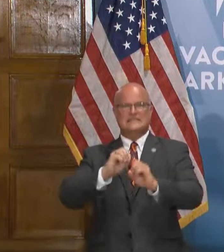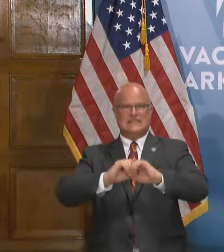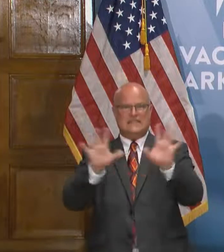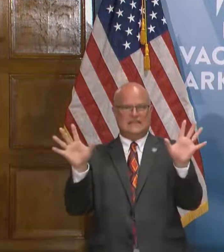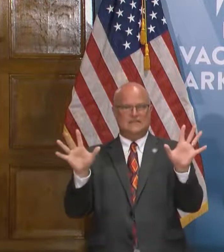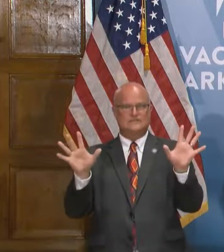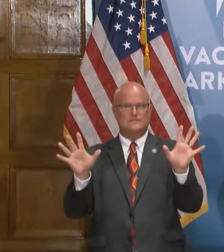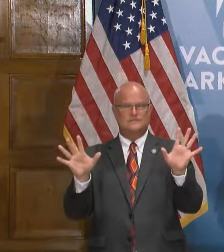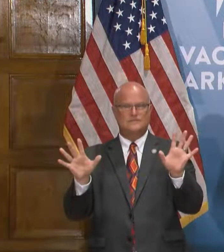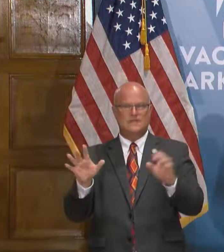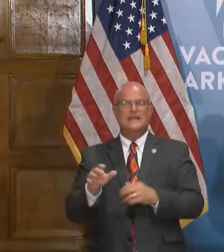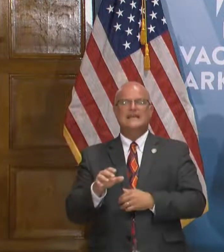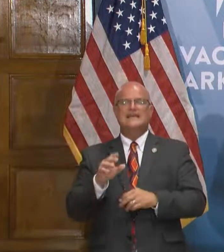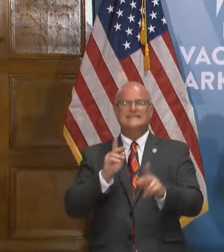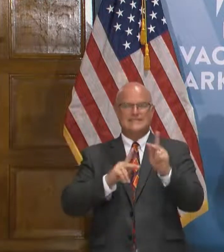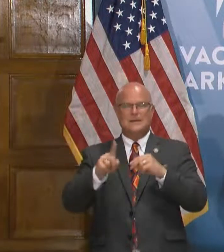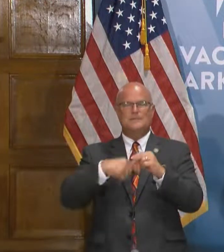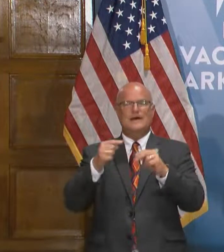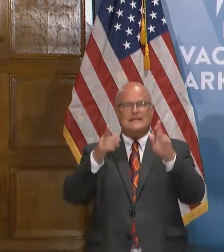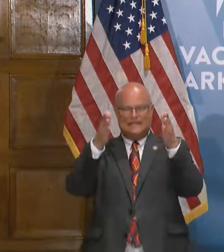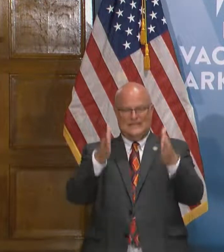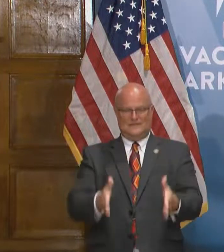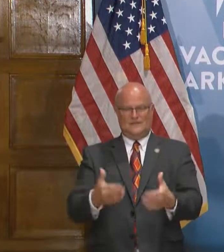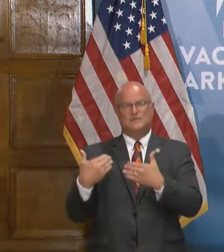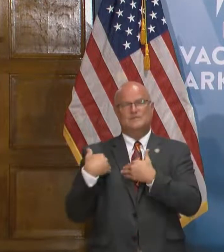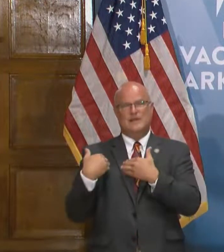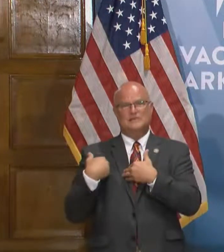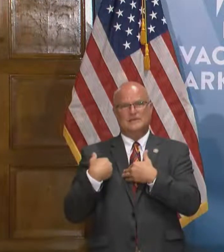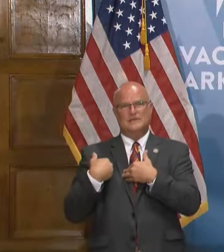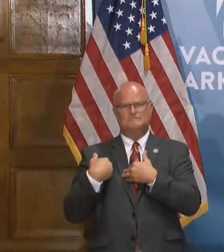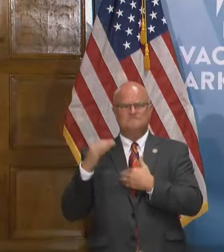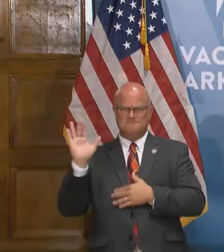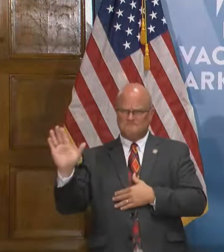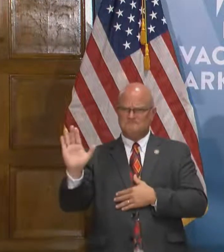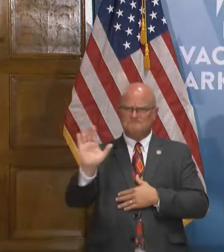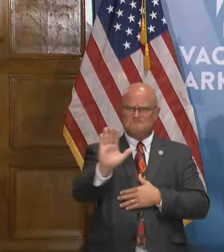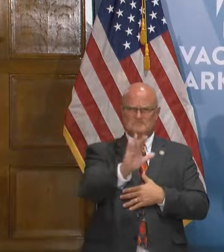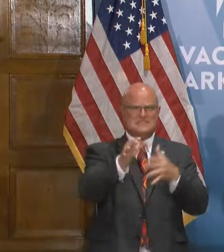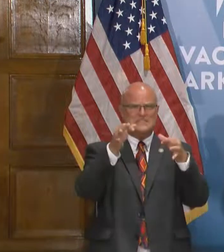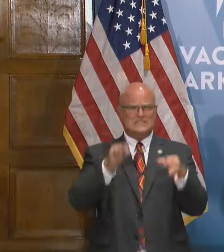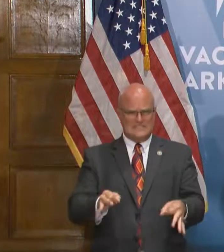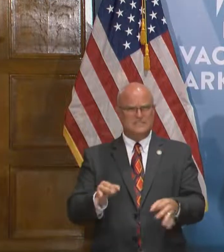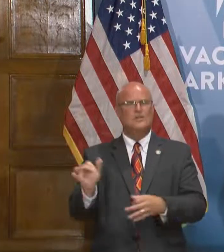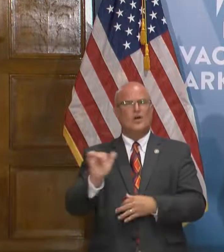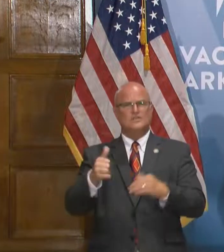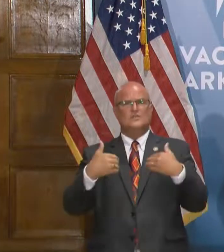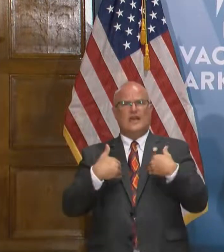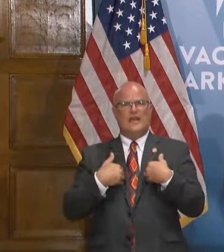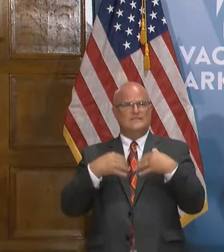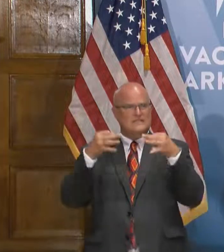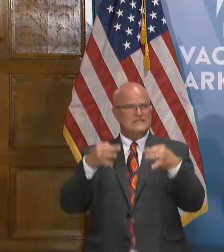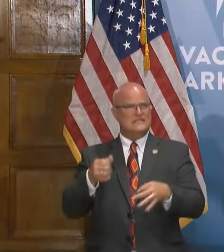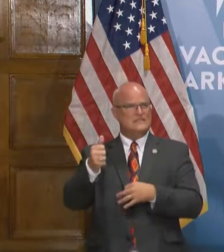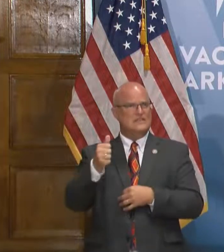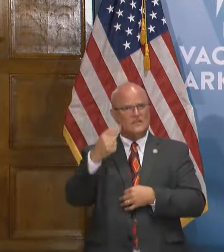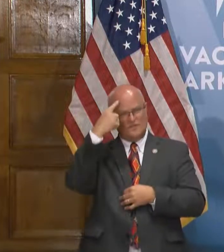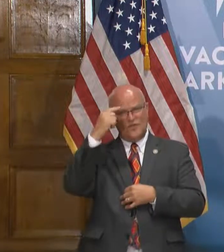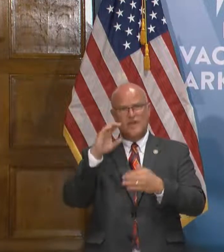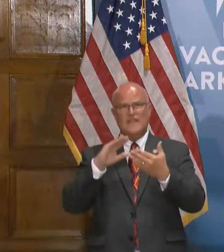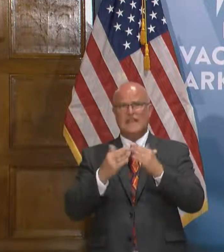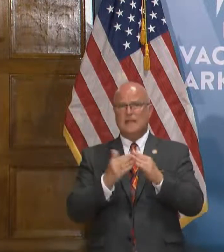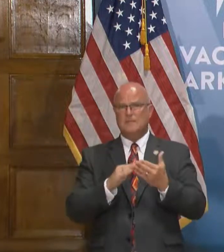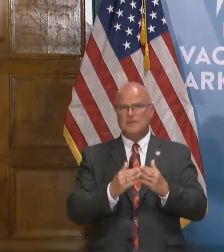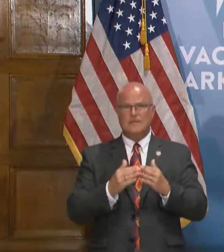It's about individual responsibility. And everybody has an individual decision. We also do have a responsibility to our